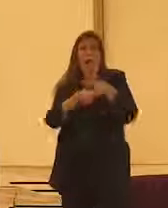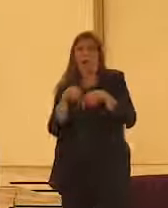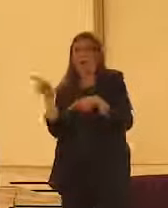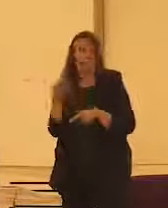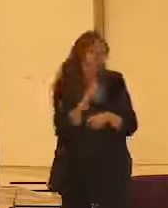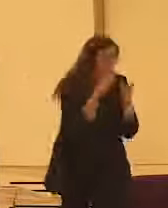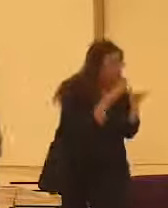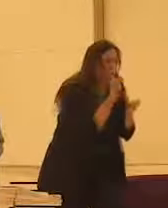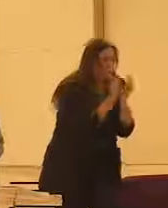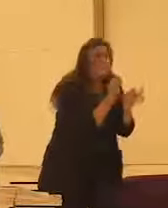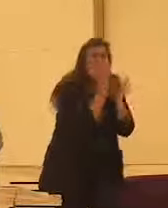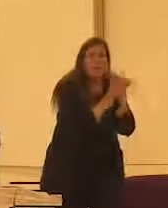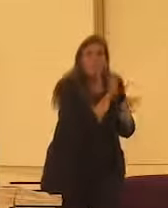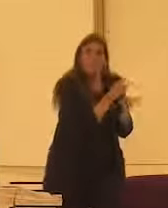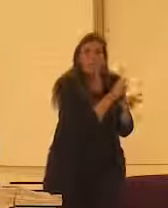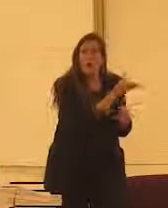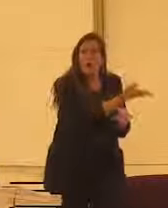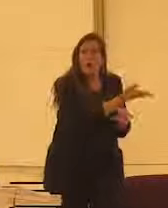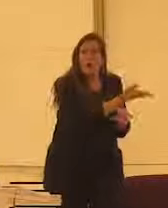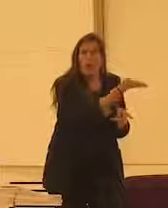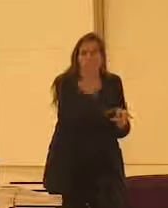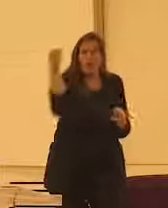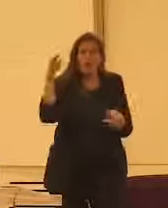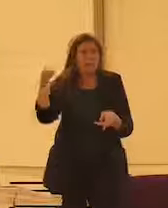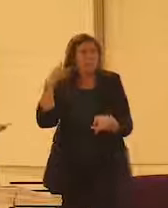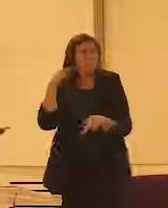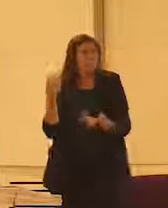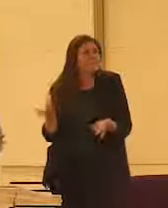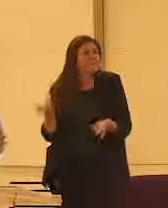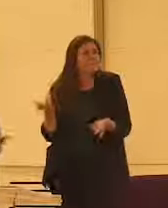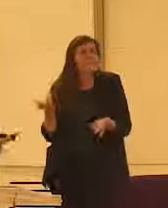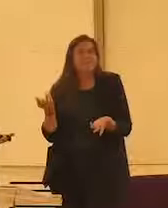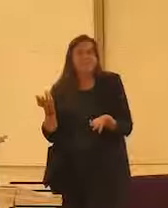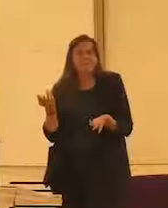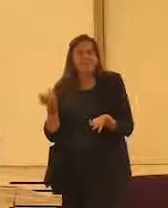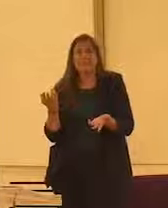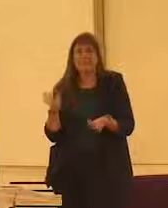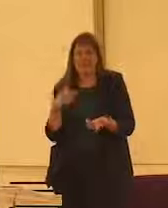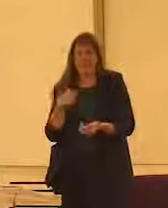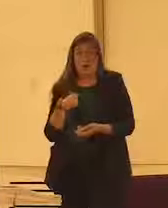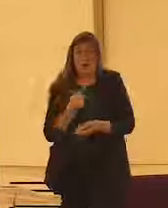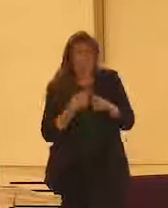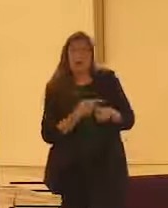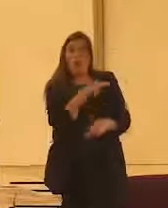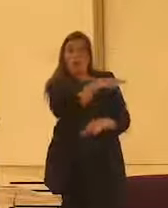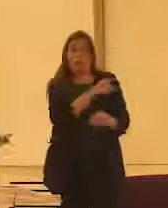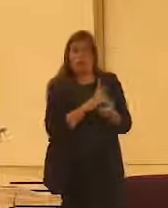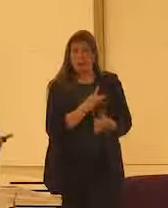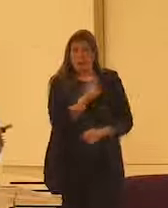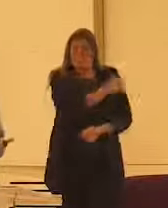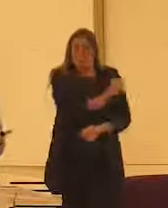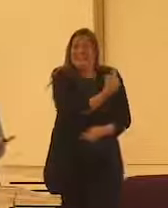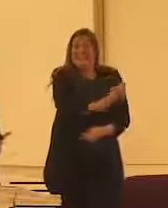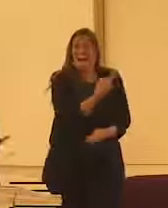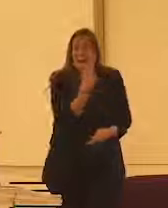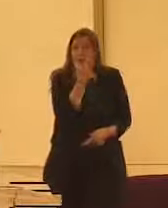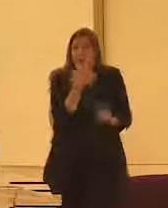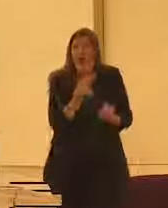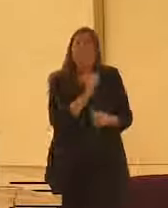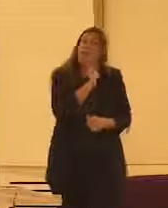interpreter. And sometimes I'm sure the interpreter have their own mental health problems, and that's a really helpful intervention for the interpreter,